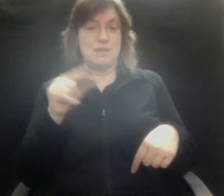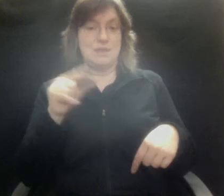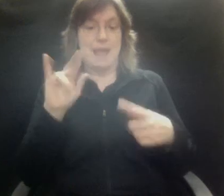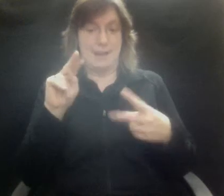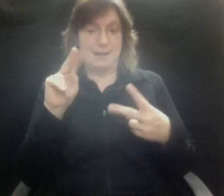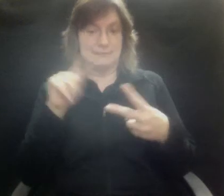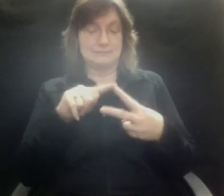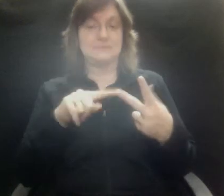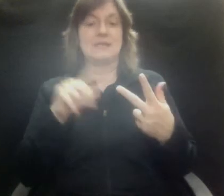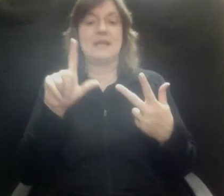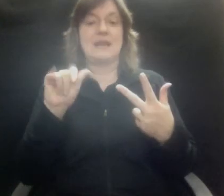the pancreas, and the gallbladder.